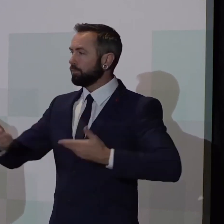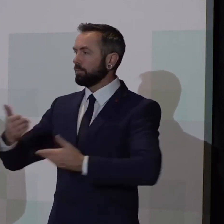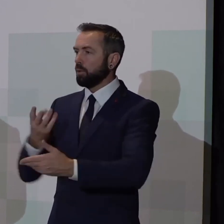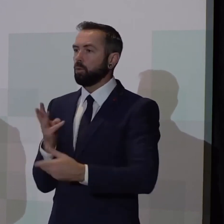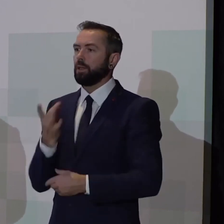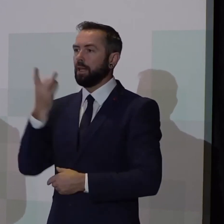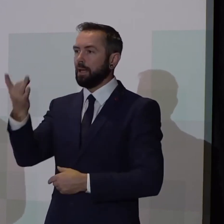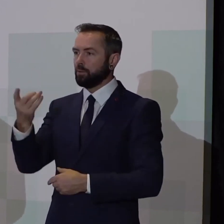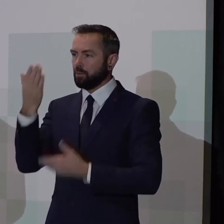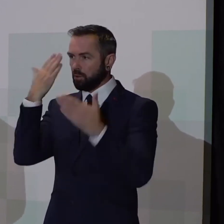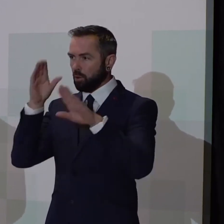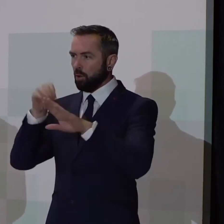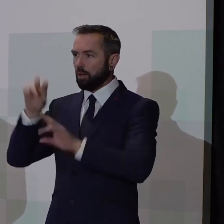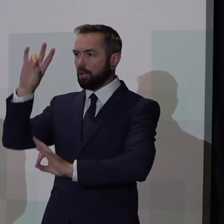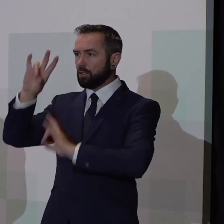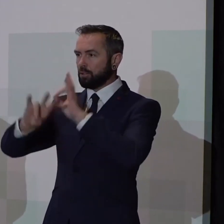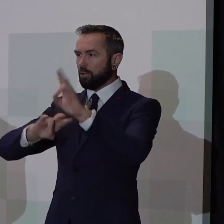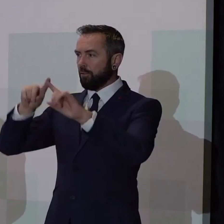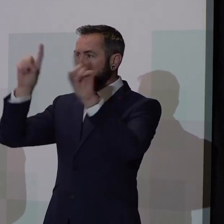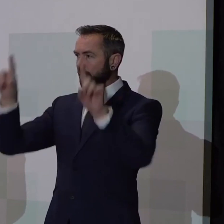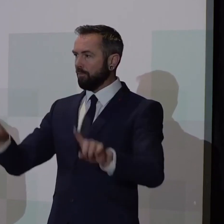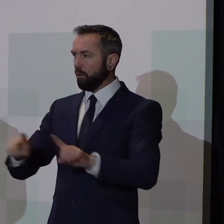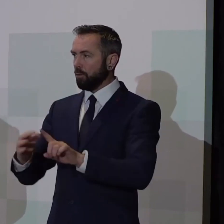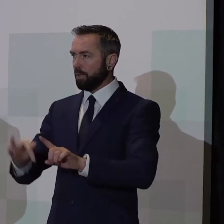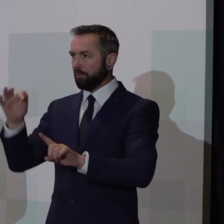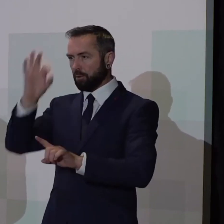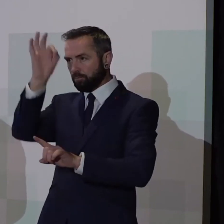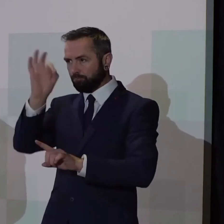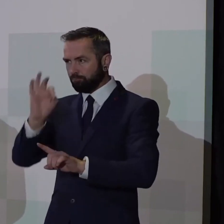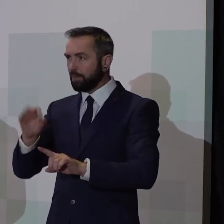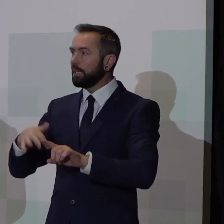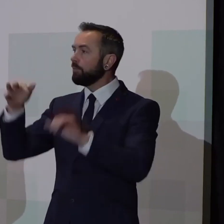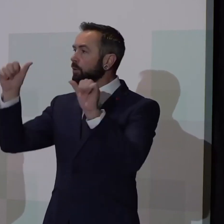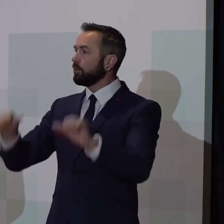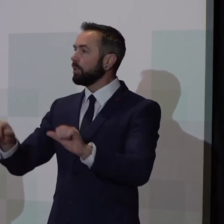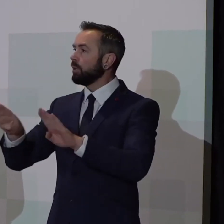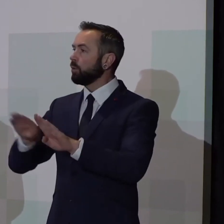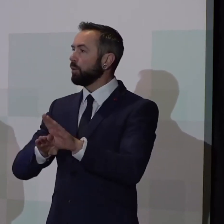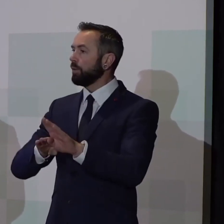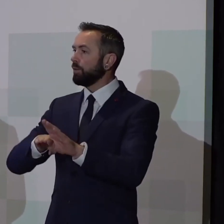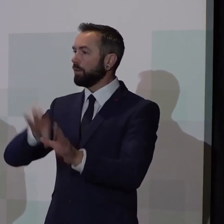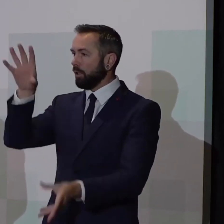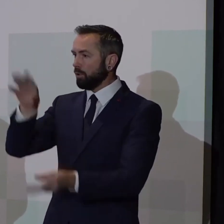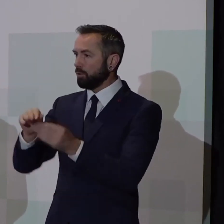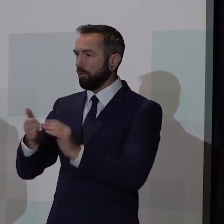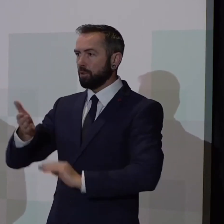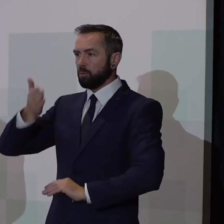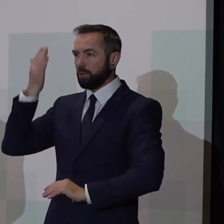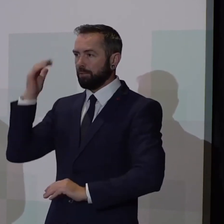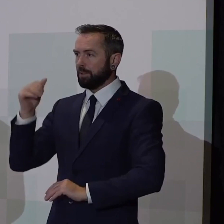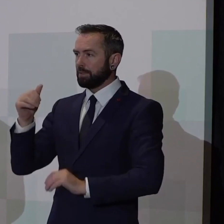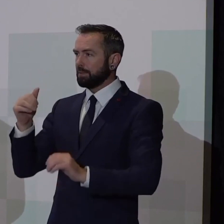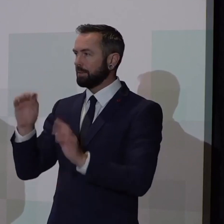you to indicate on a survey form whether you agree with the conclusions that a previous assembly arrived at in